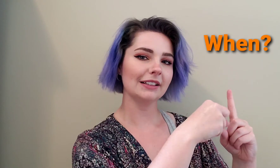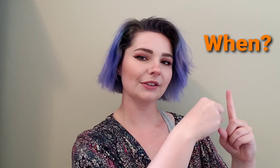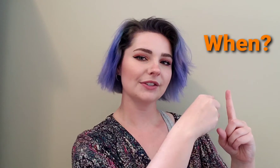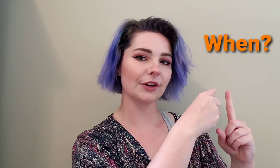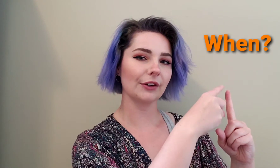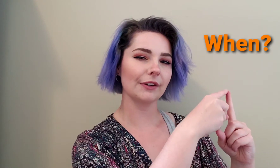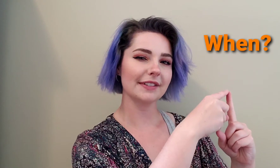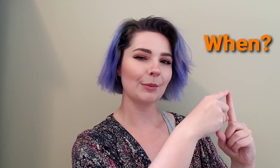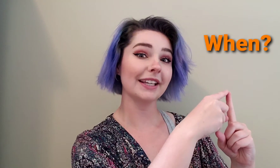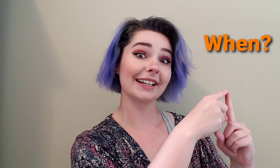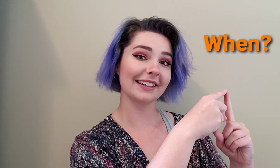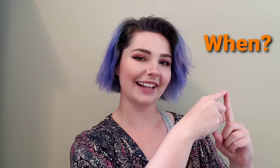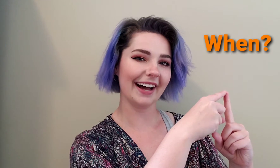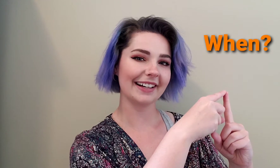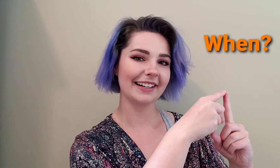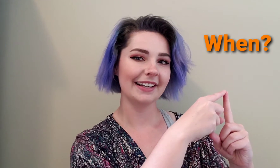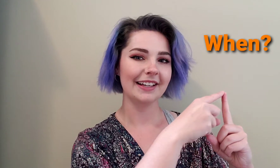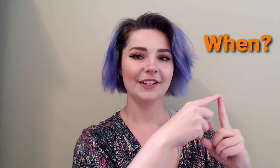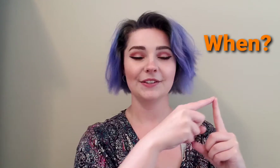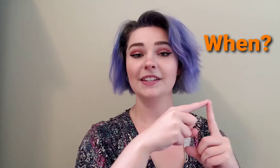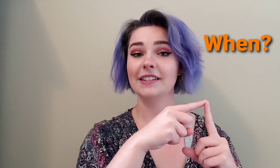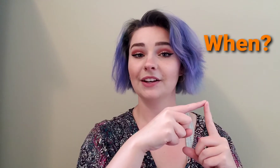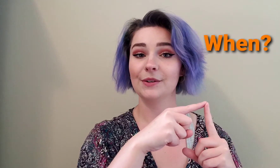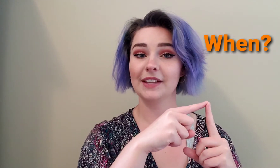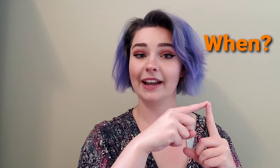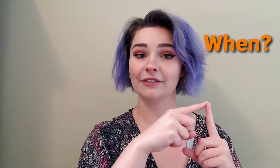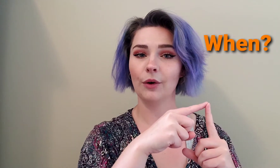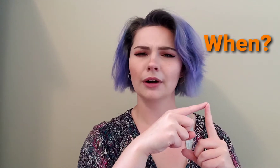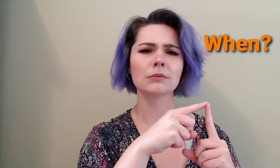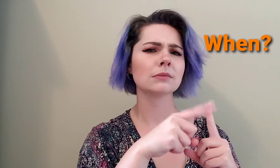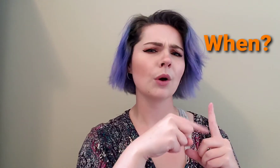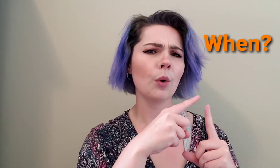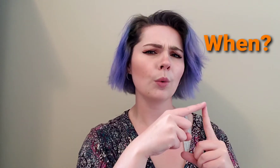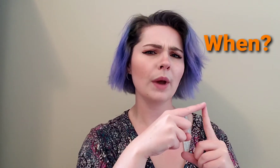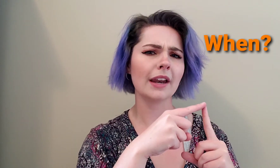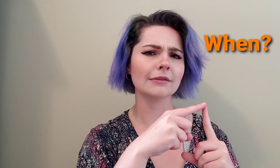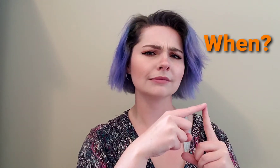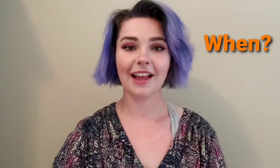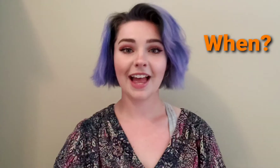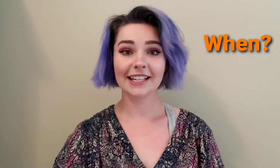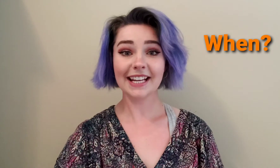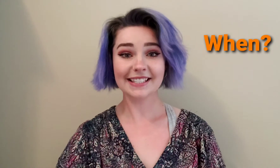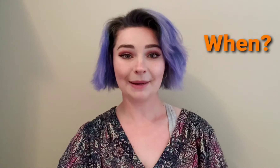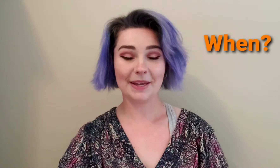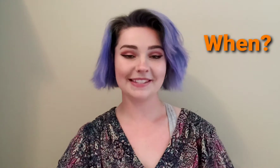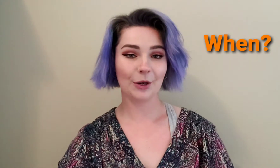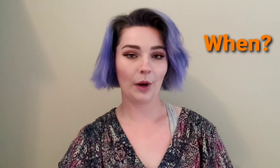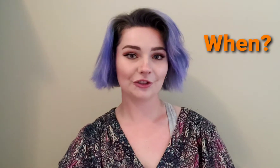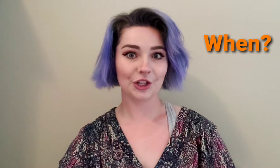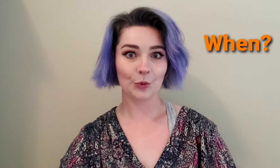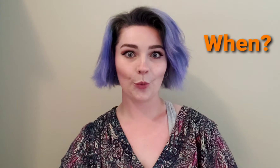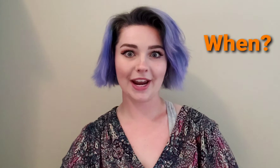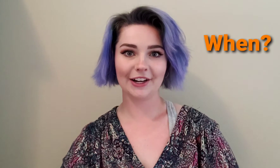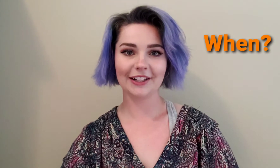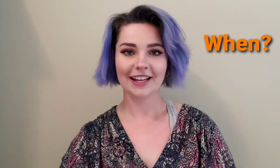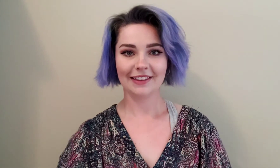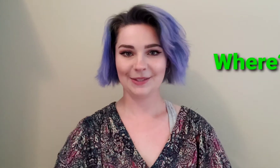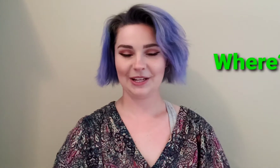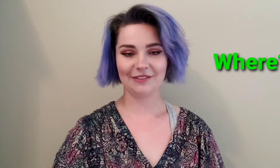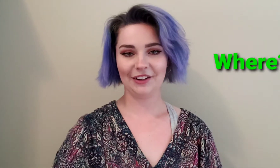little circle, somewhat like a clock. So this is how you sign for when. Next up is the question where. This one is very